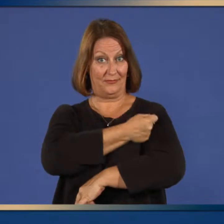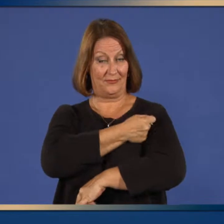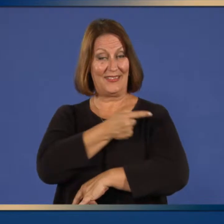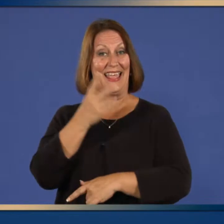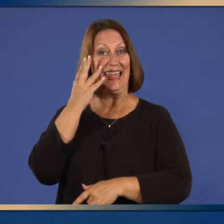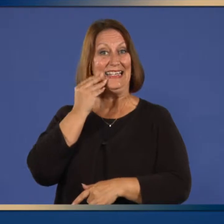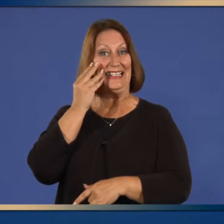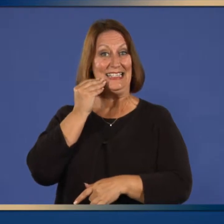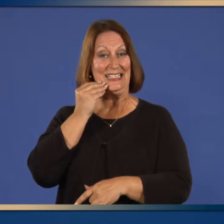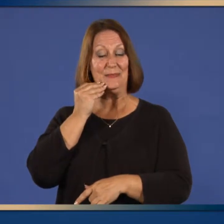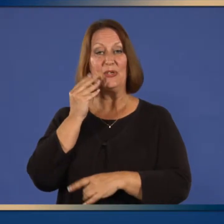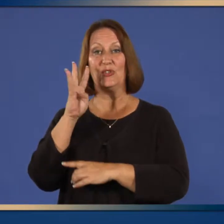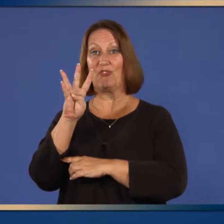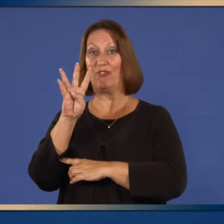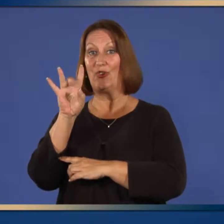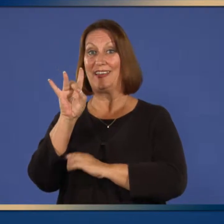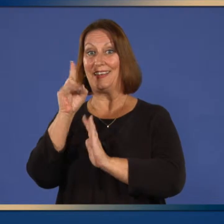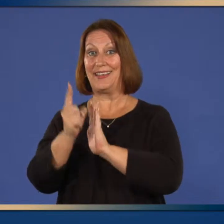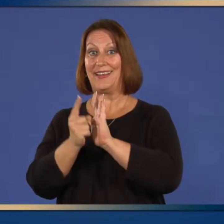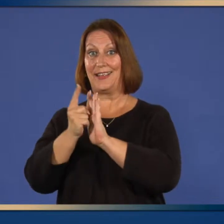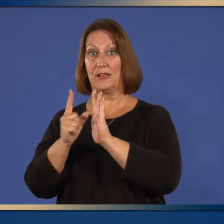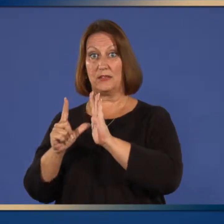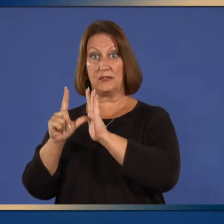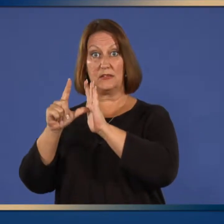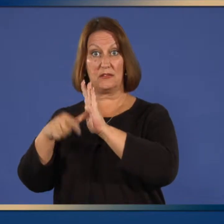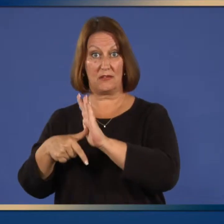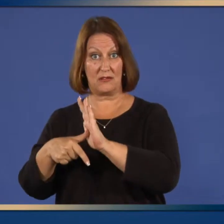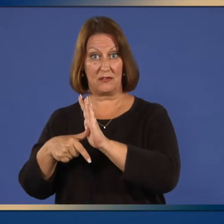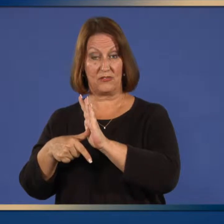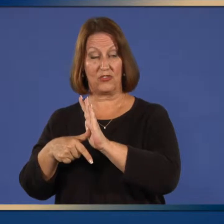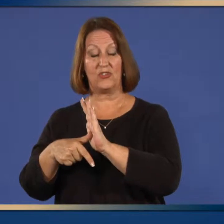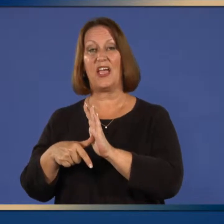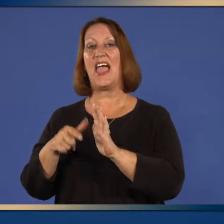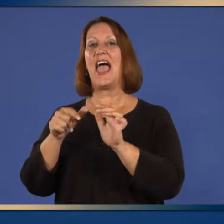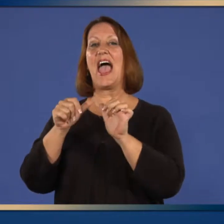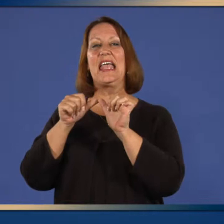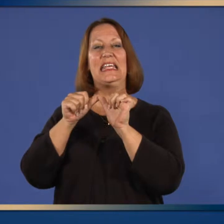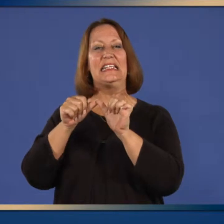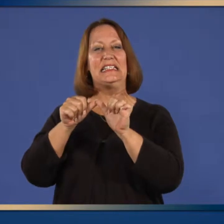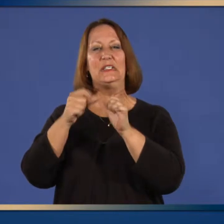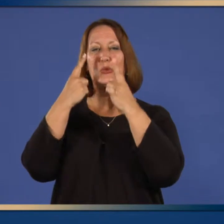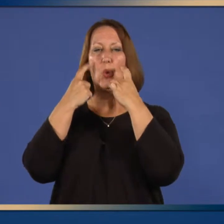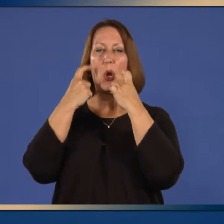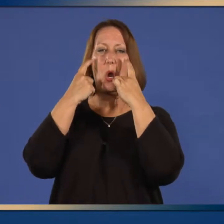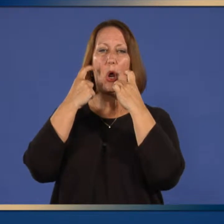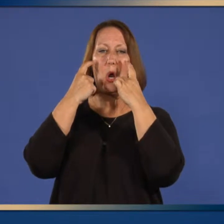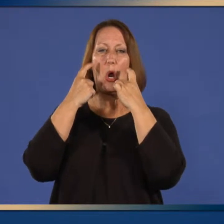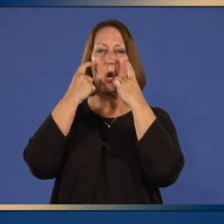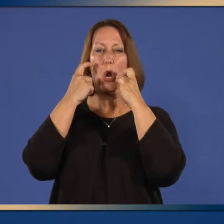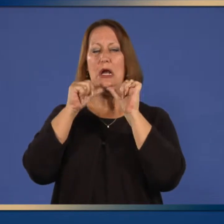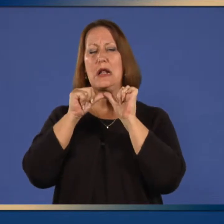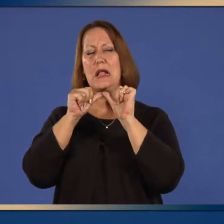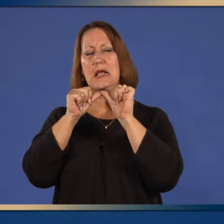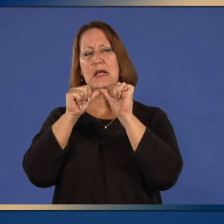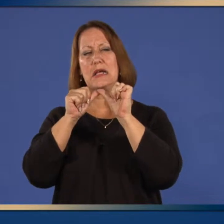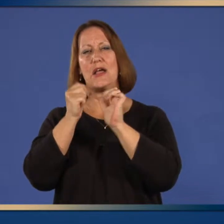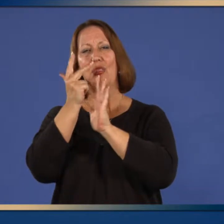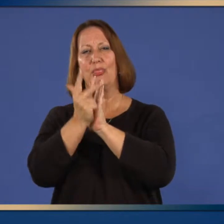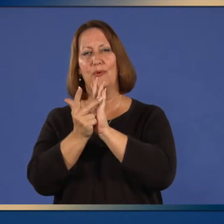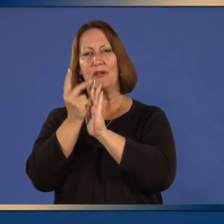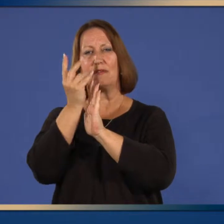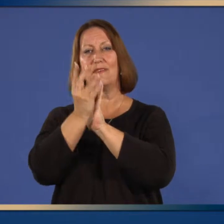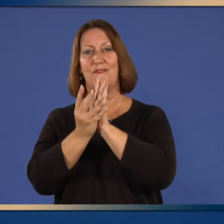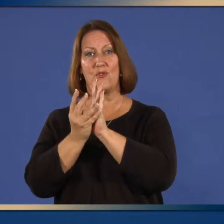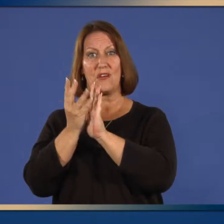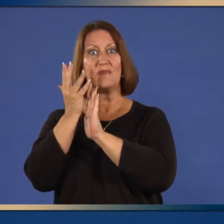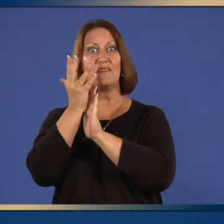C. Continuous crying for 3 or more hours within